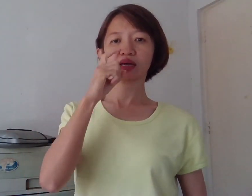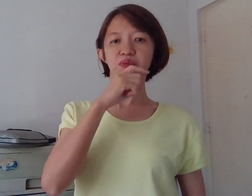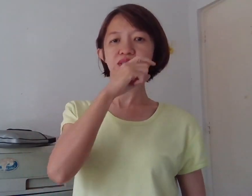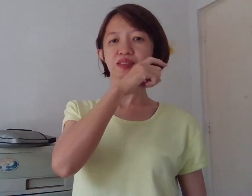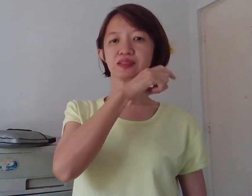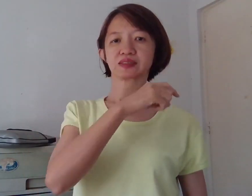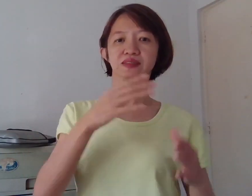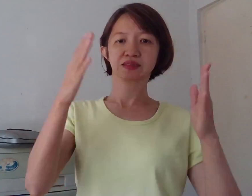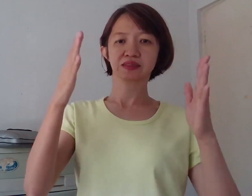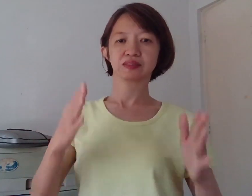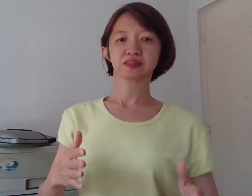Taiwanese,